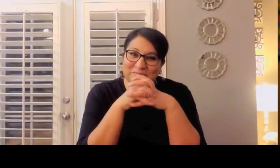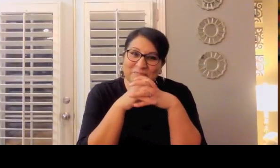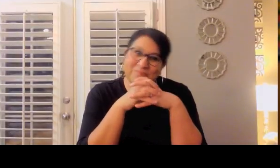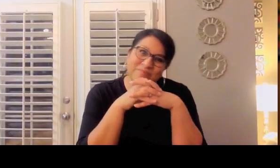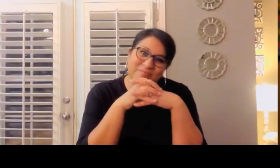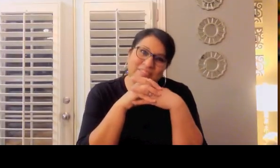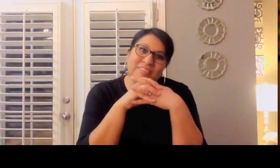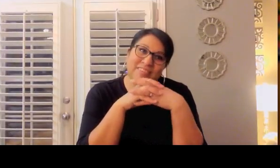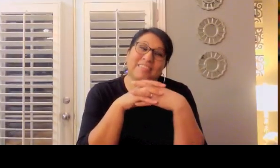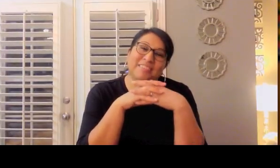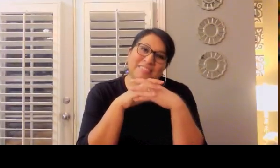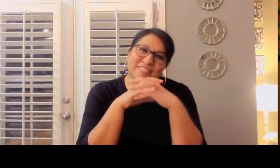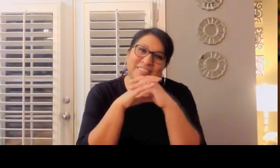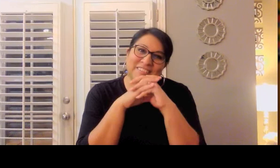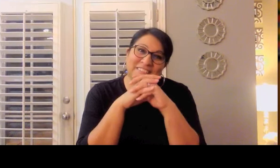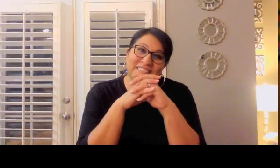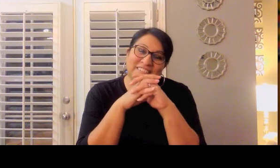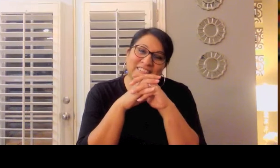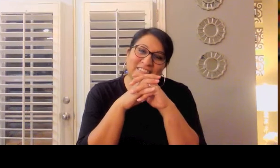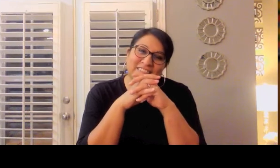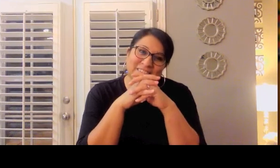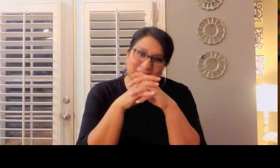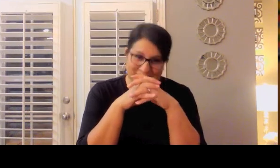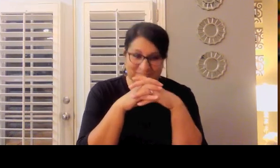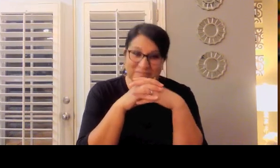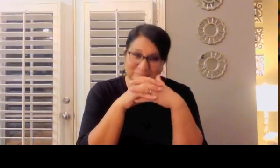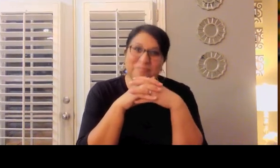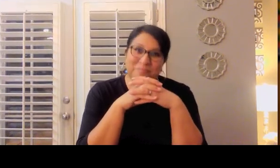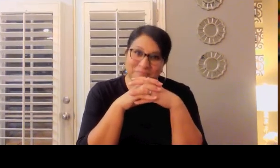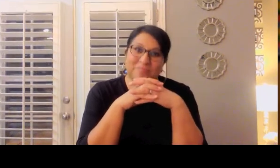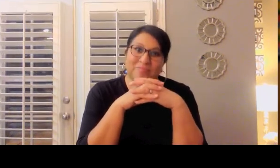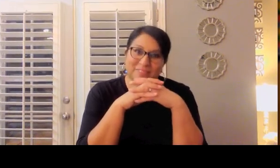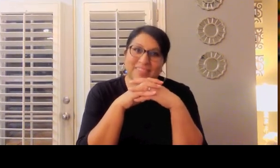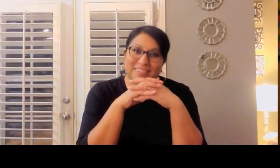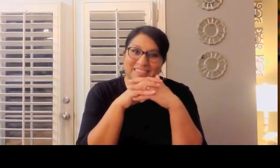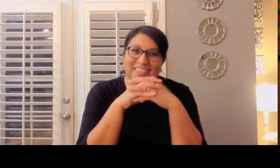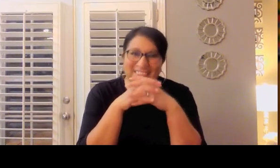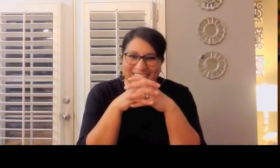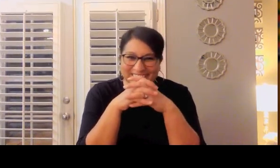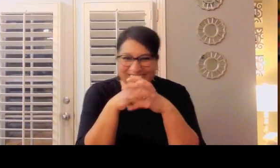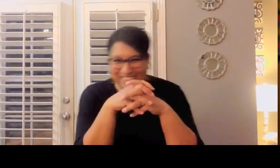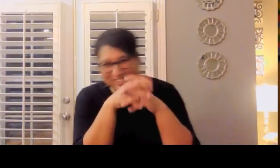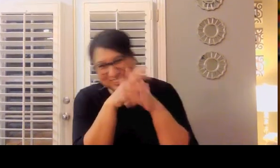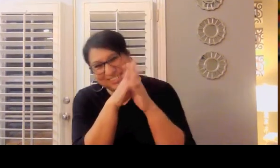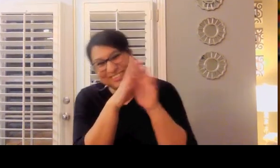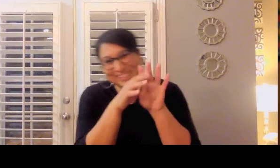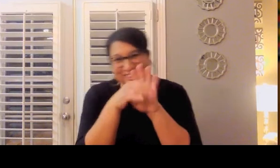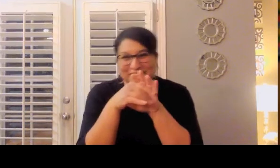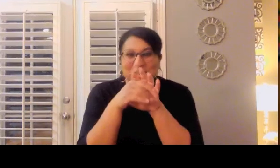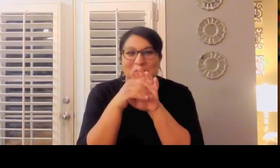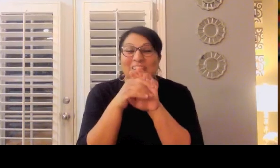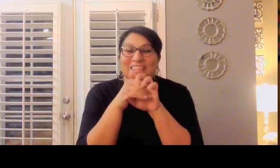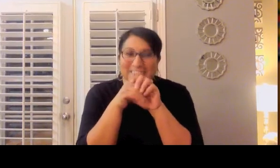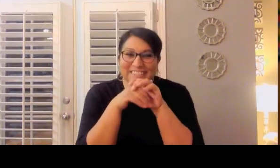look decorated and this and that, and probably takes away from the taste. It doesn't on yours. I mean, they're so good.